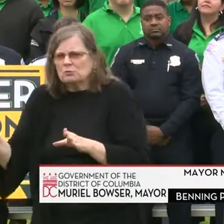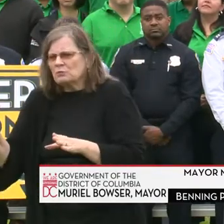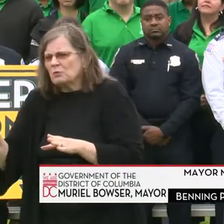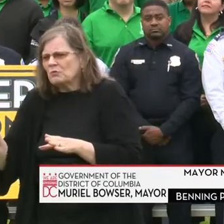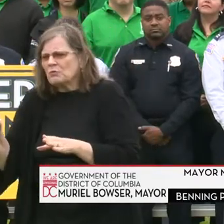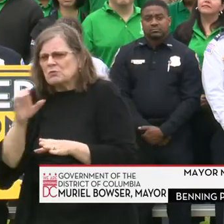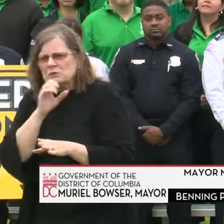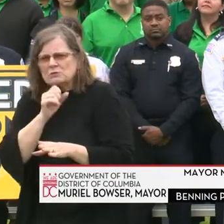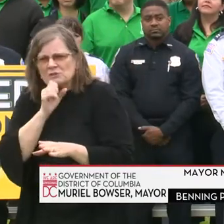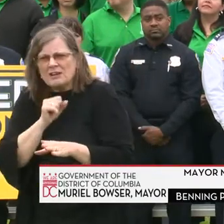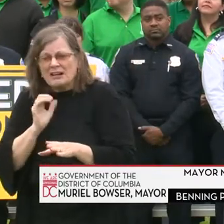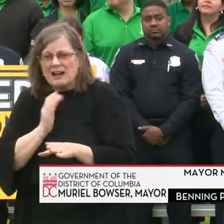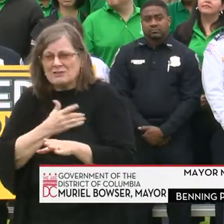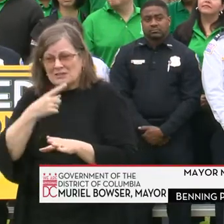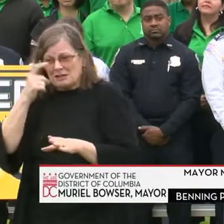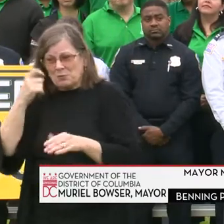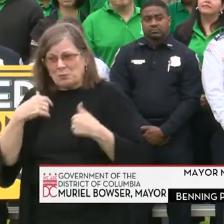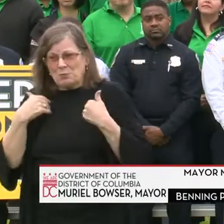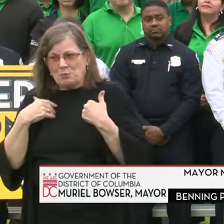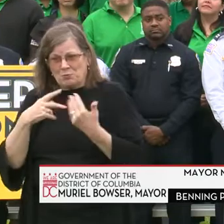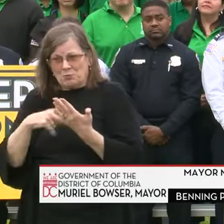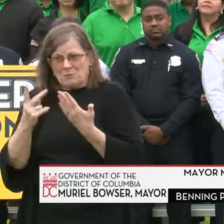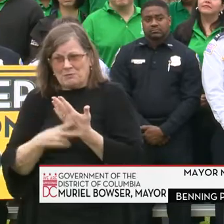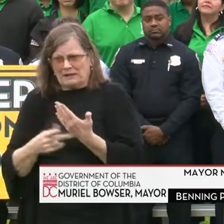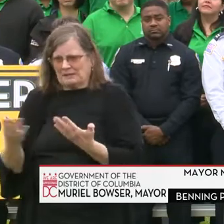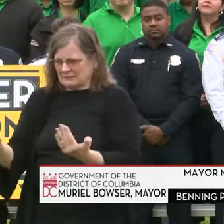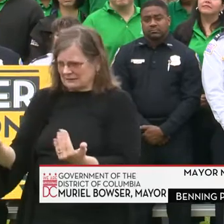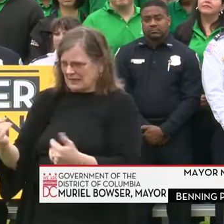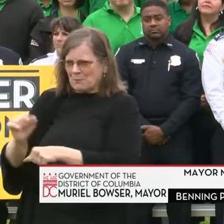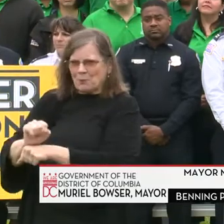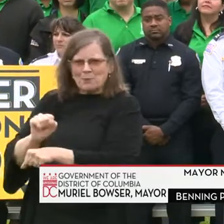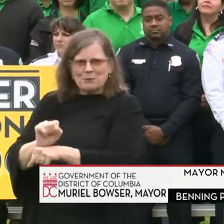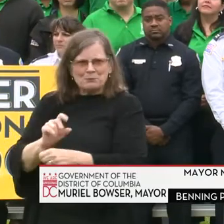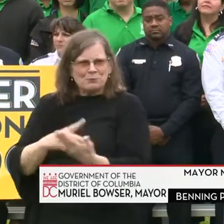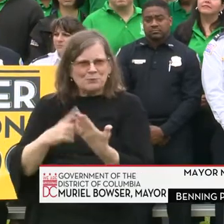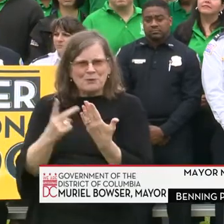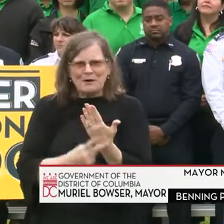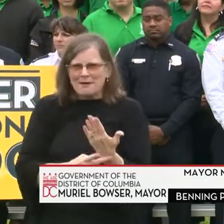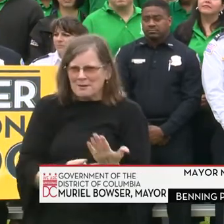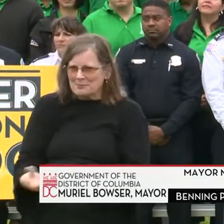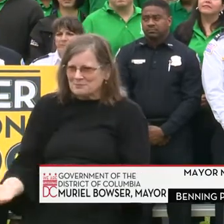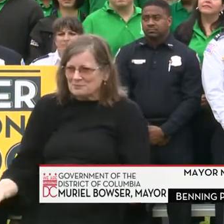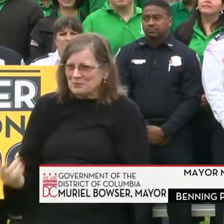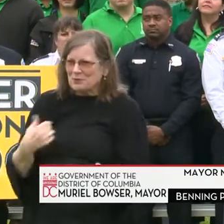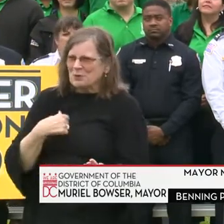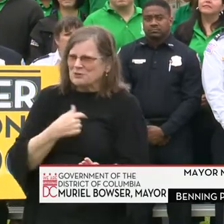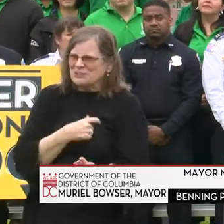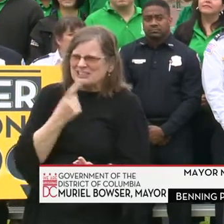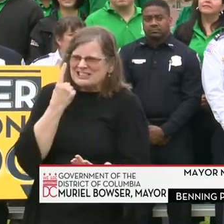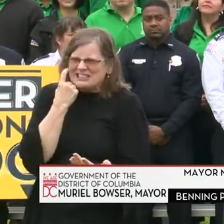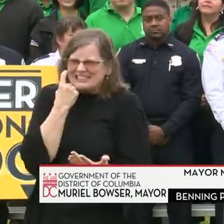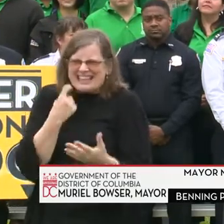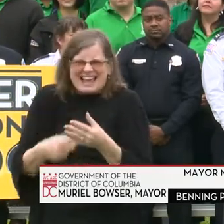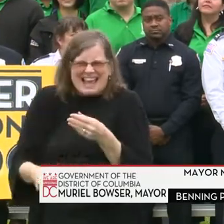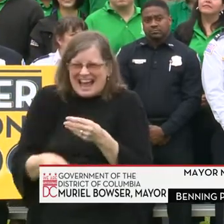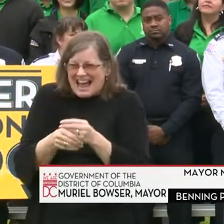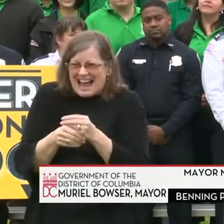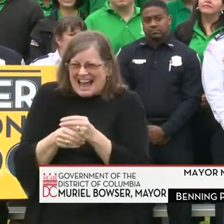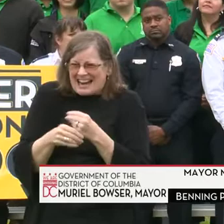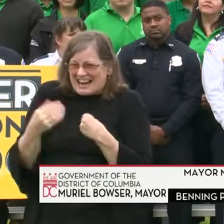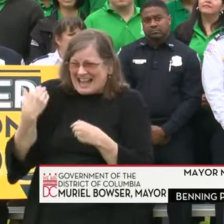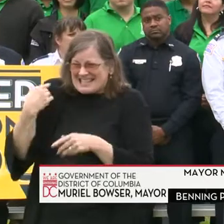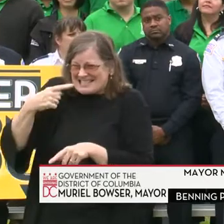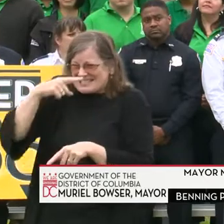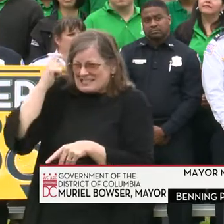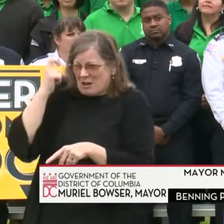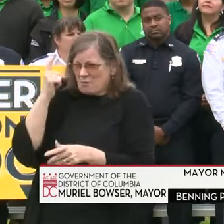employment program so that they're engaged. Additionally, we added last summer, I think, 1,000